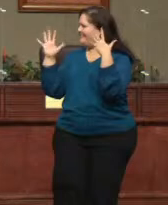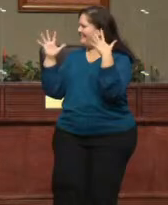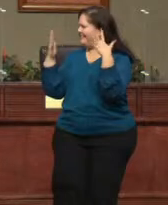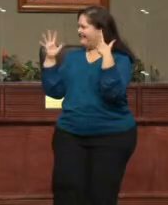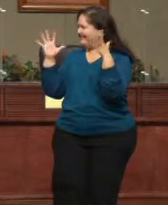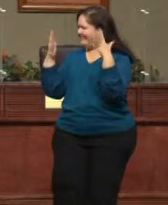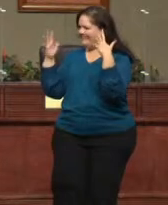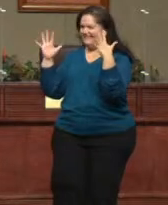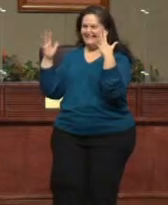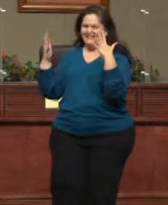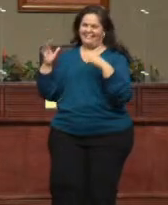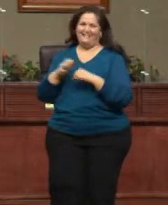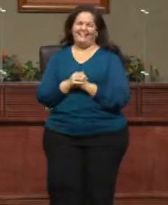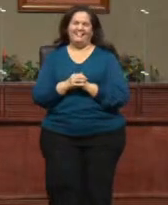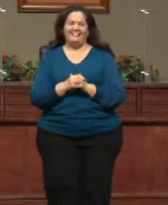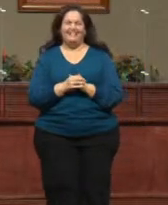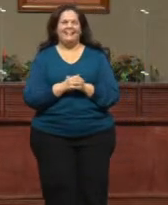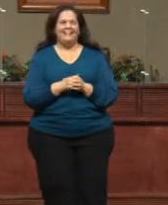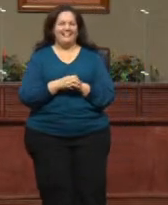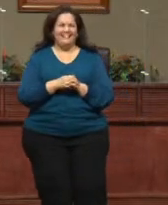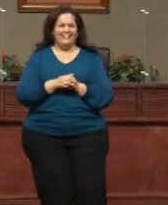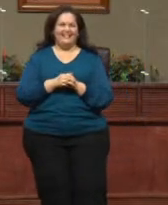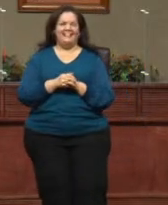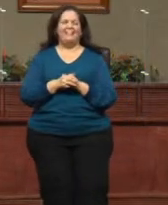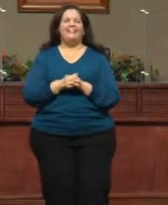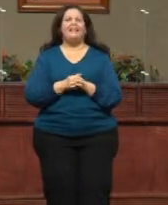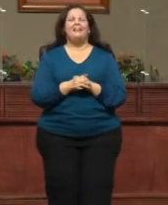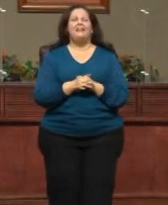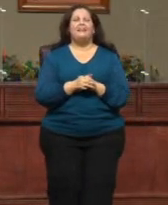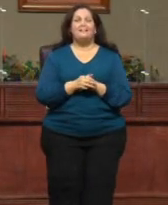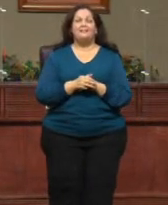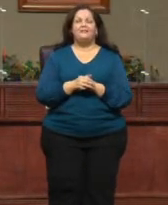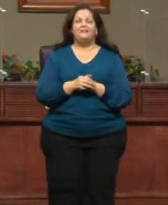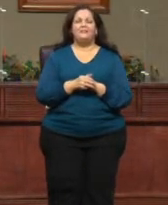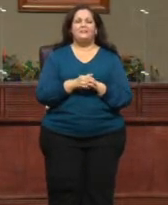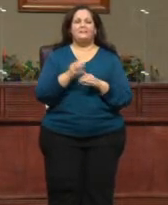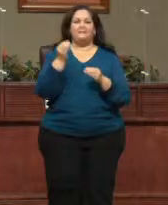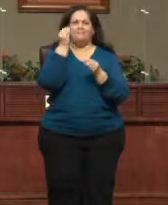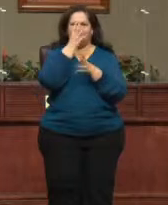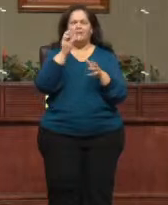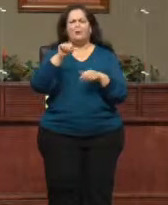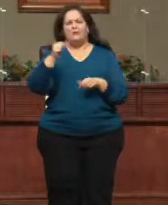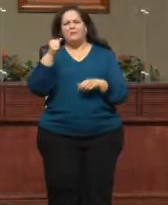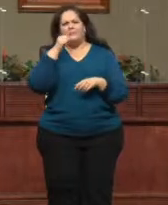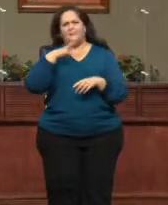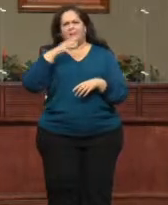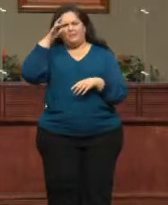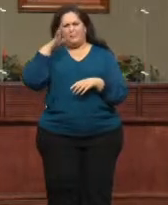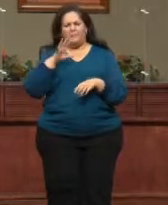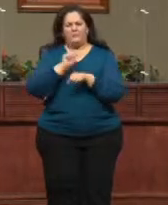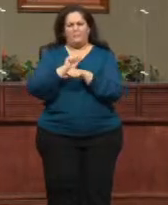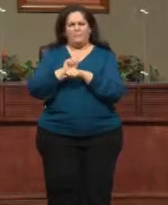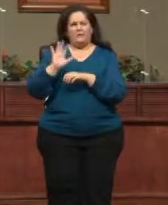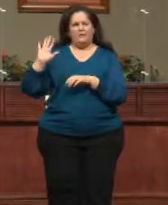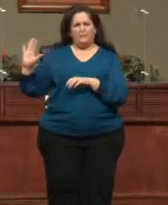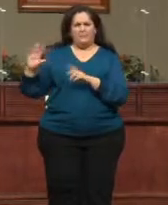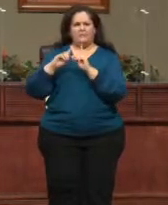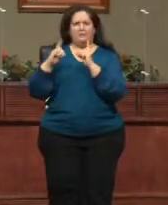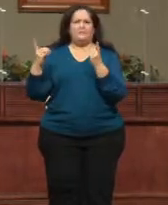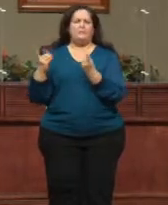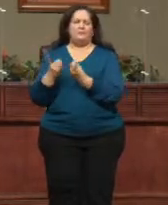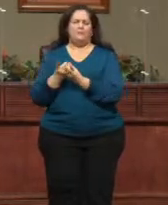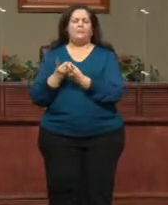He will also tell you that there are other men and women who work in his organization